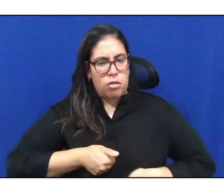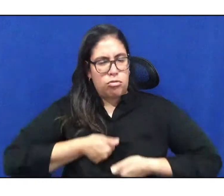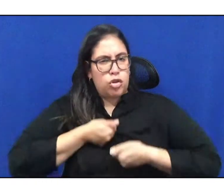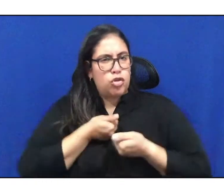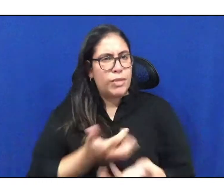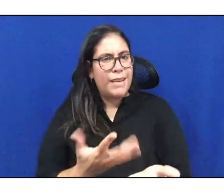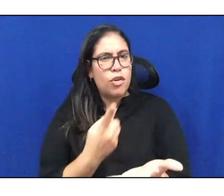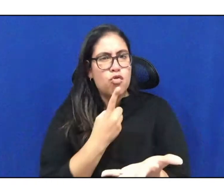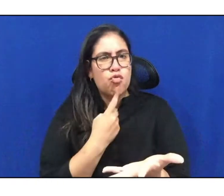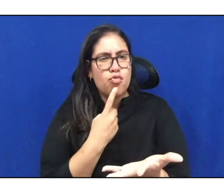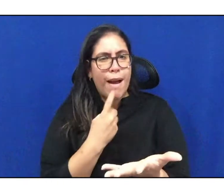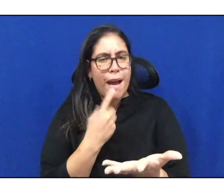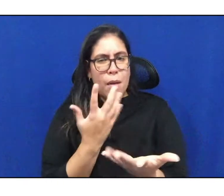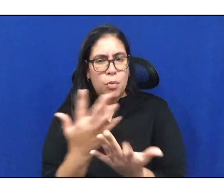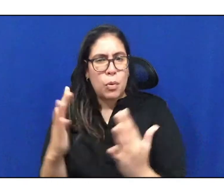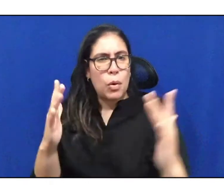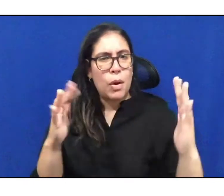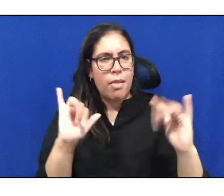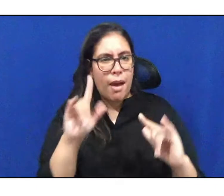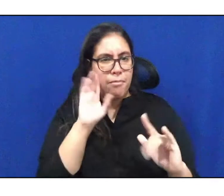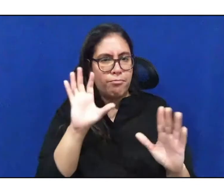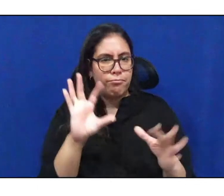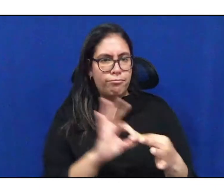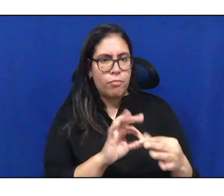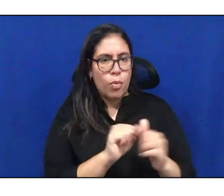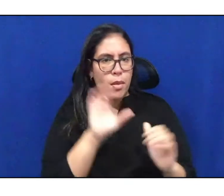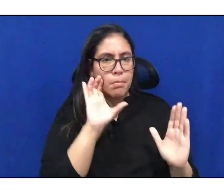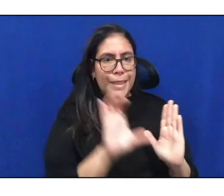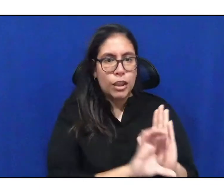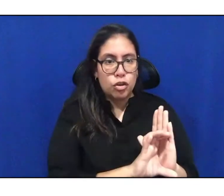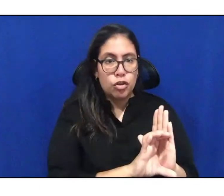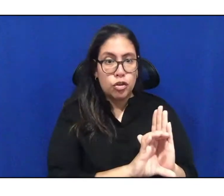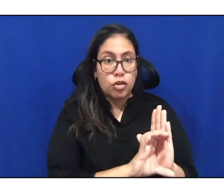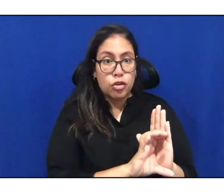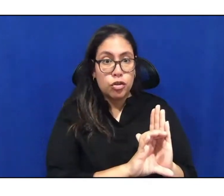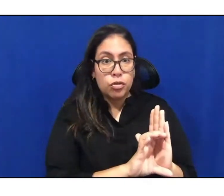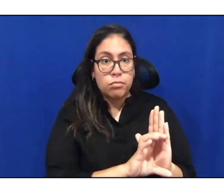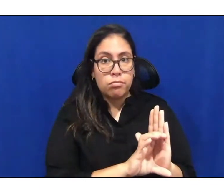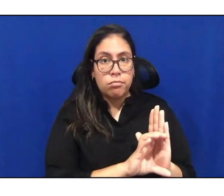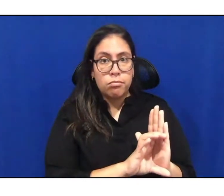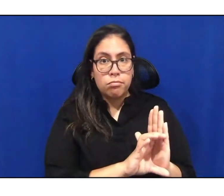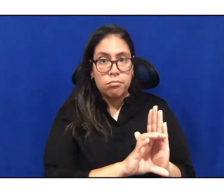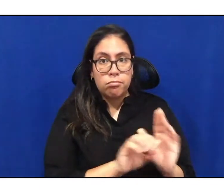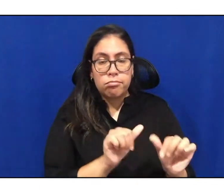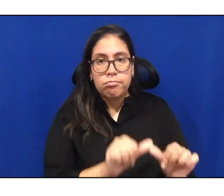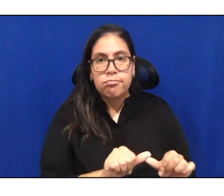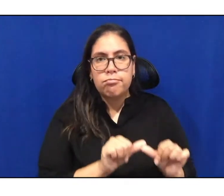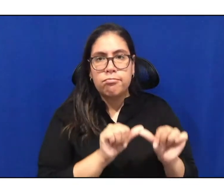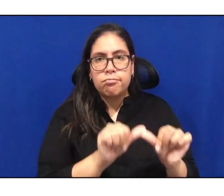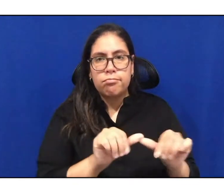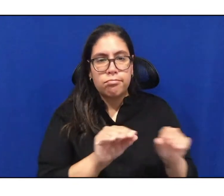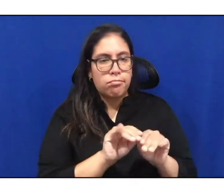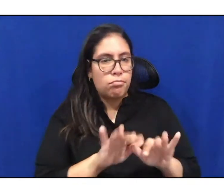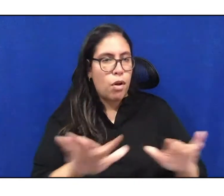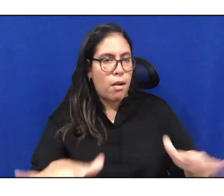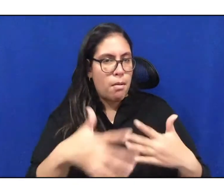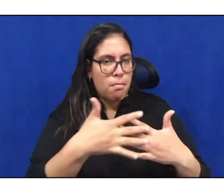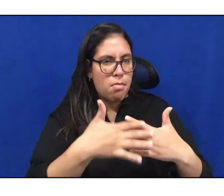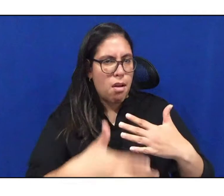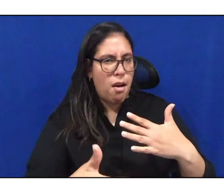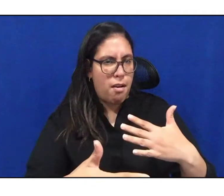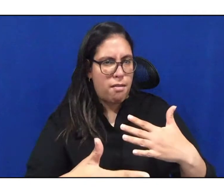think back to that Catlett picture and the infinite spreading blood, is something